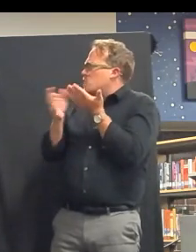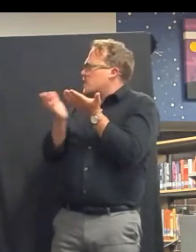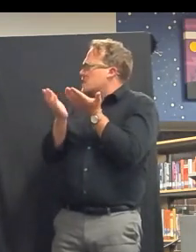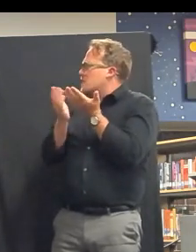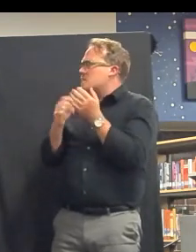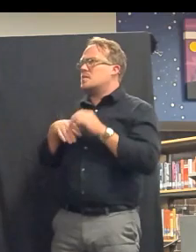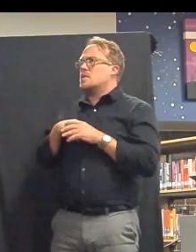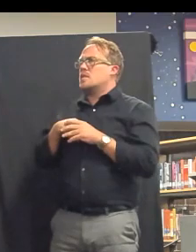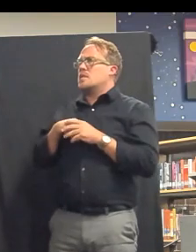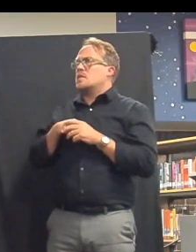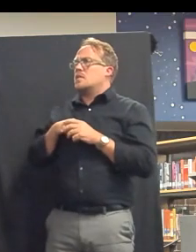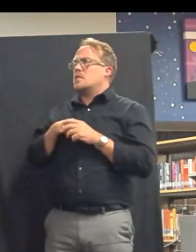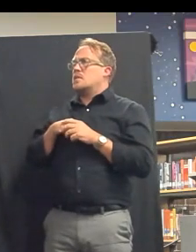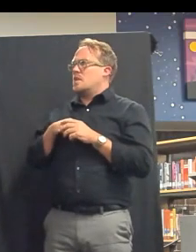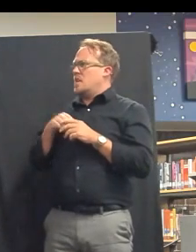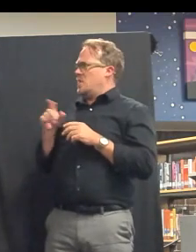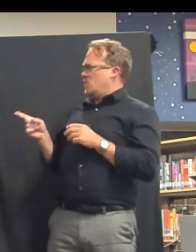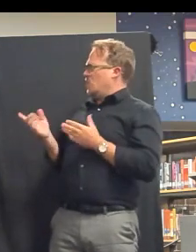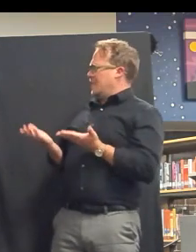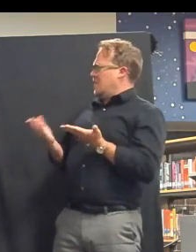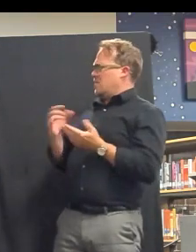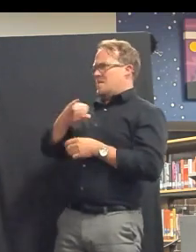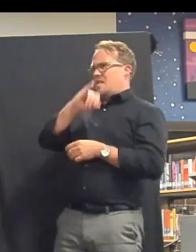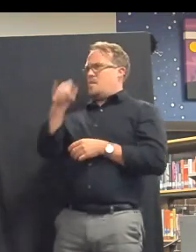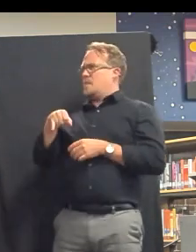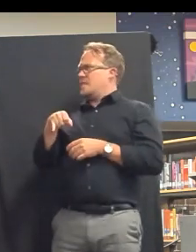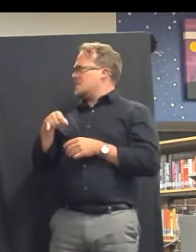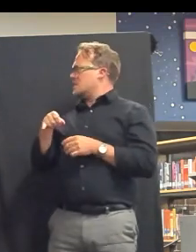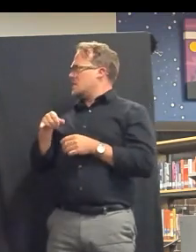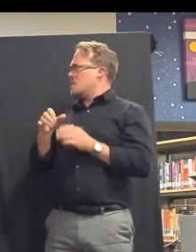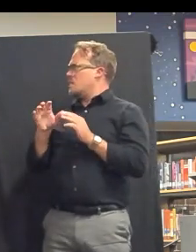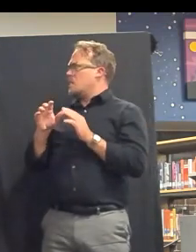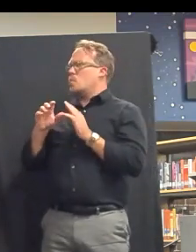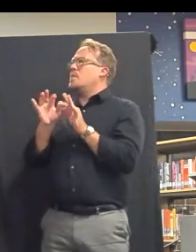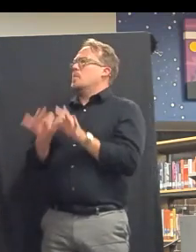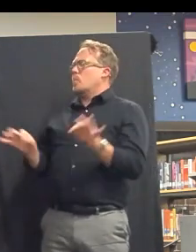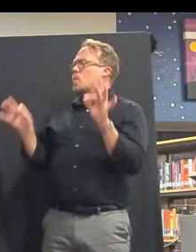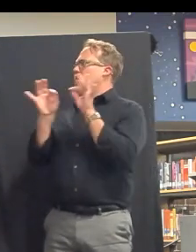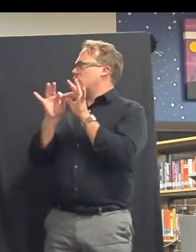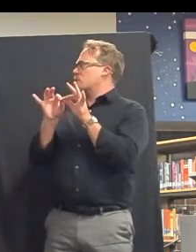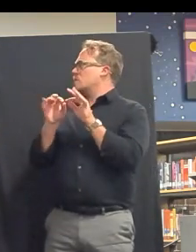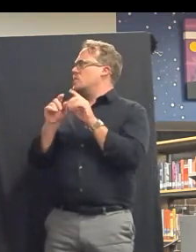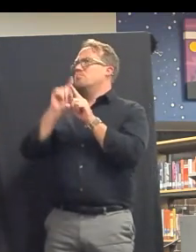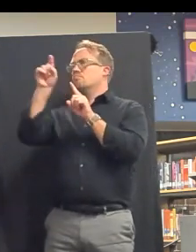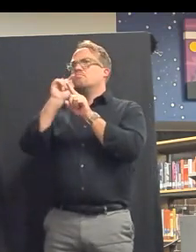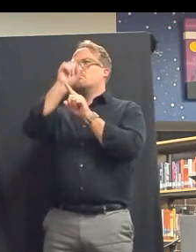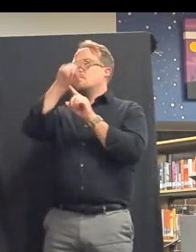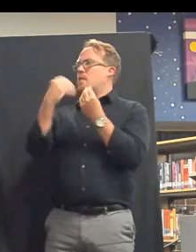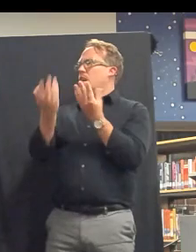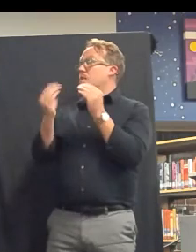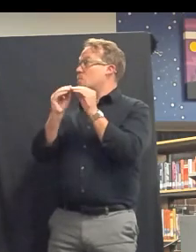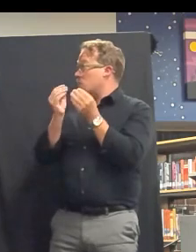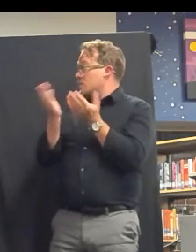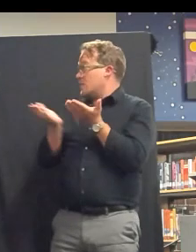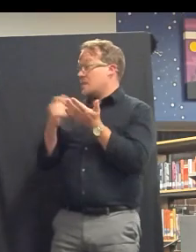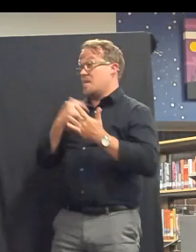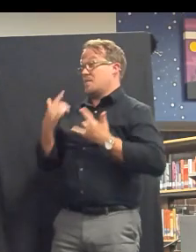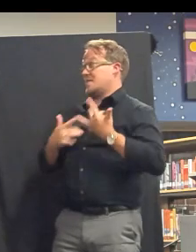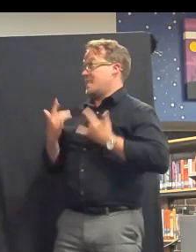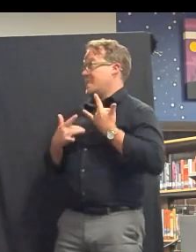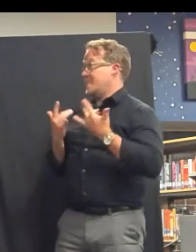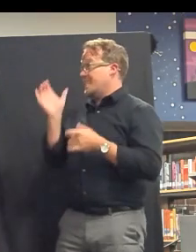services. And you here at the School for the Deaf would be key to providing those services. So I'm